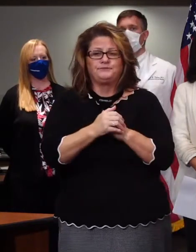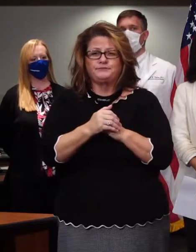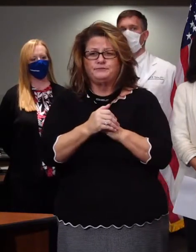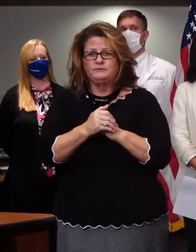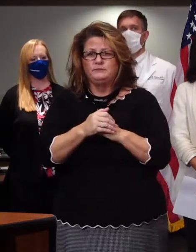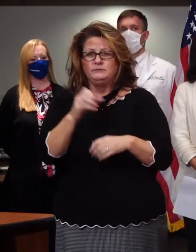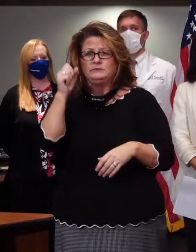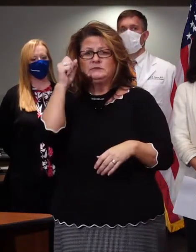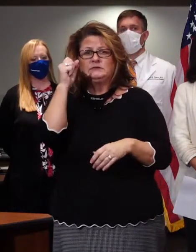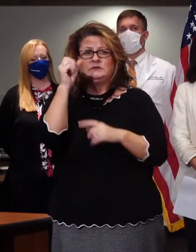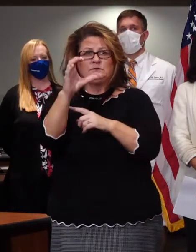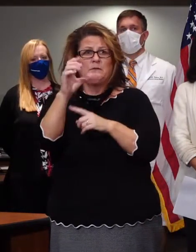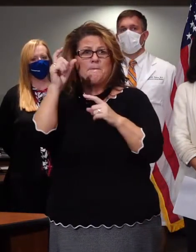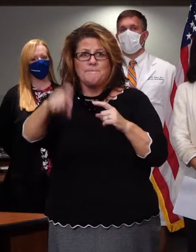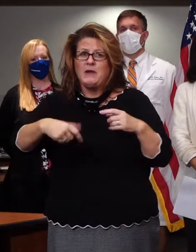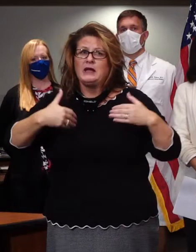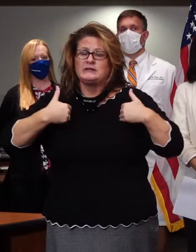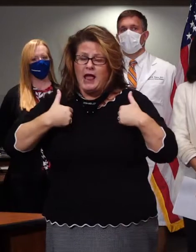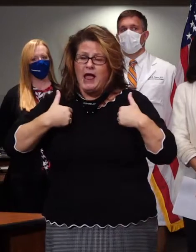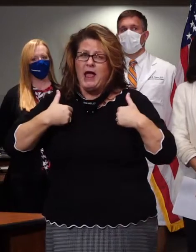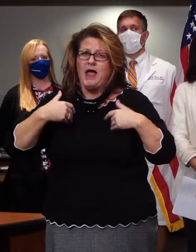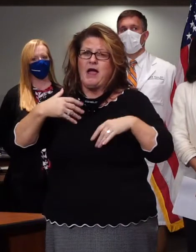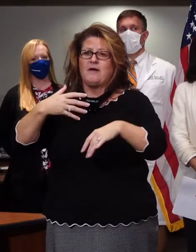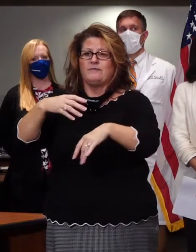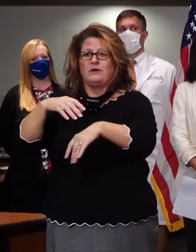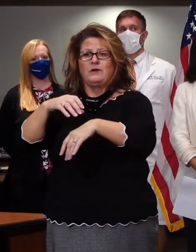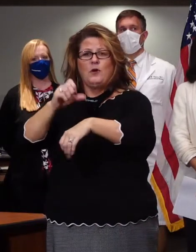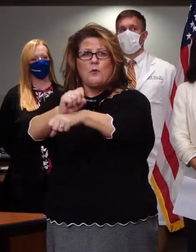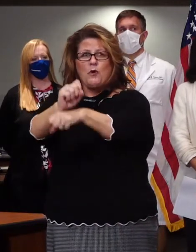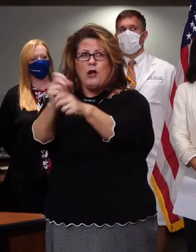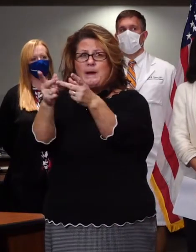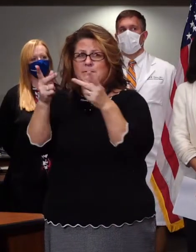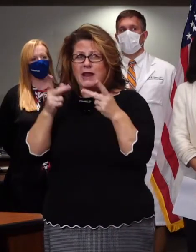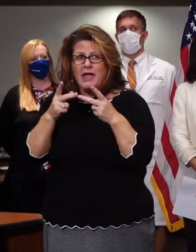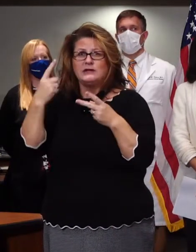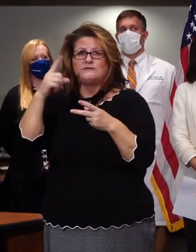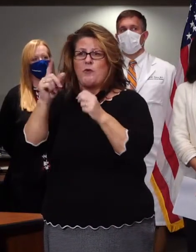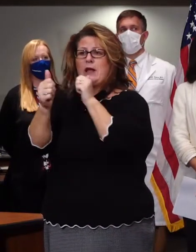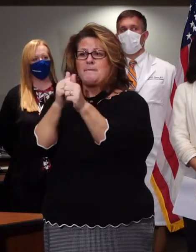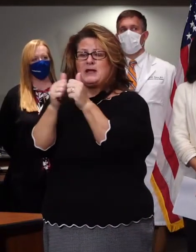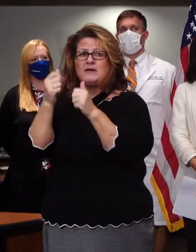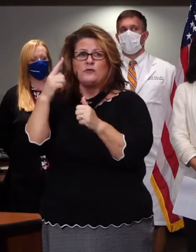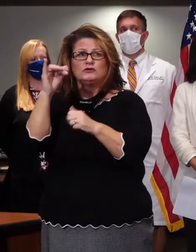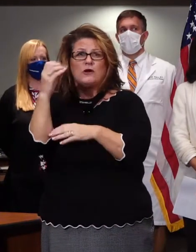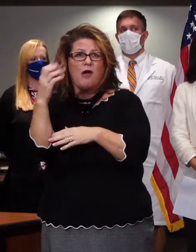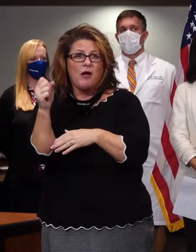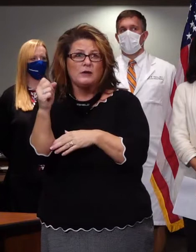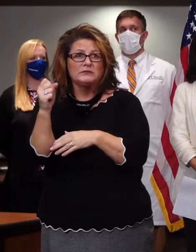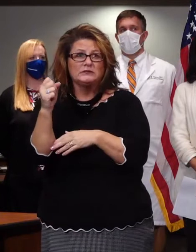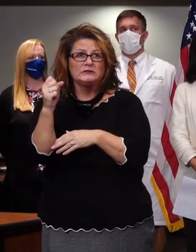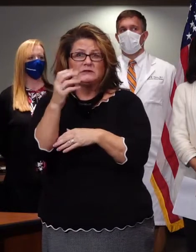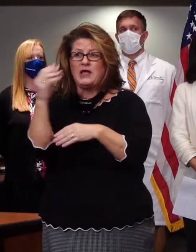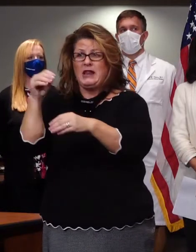must have an educated and trained workforce to compete for jobs and investment. And the competition for jobs